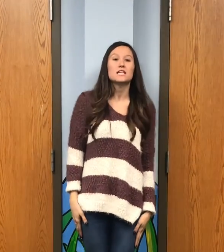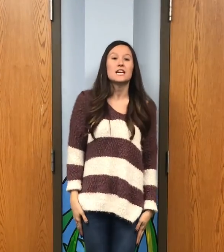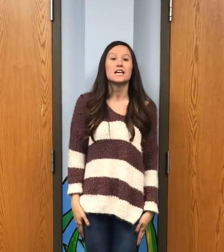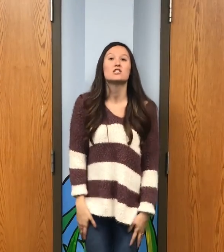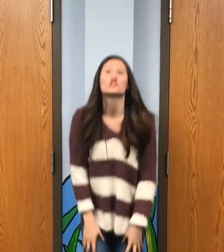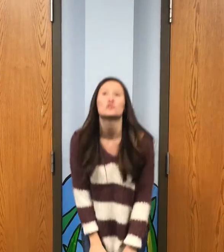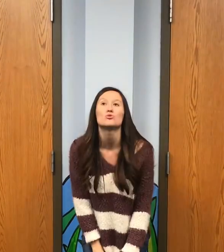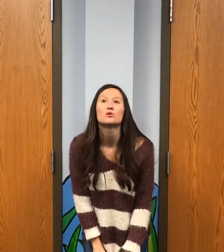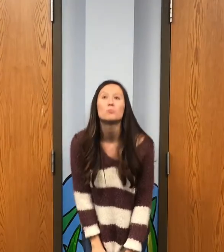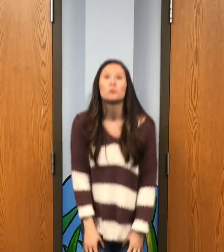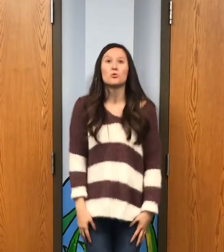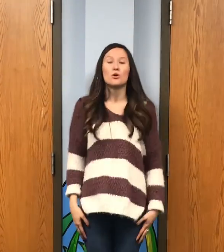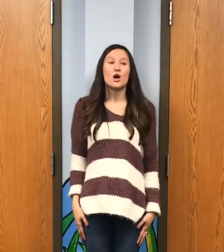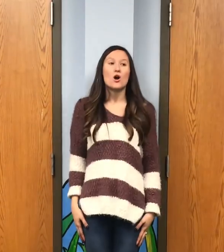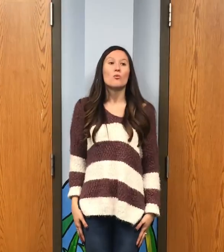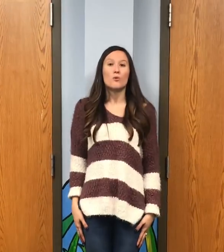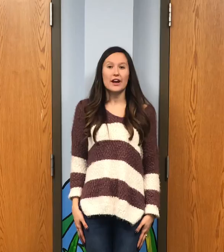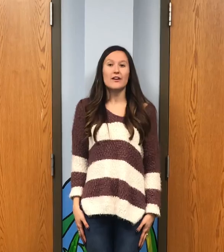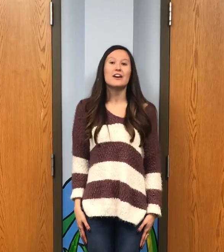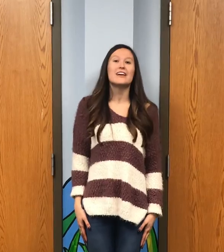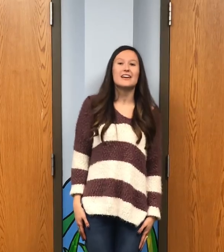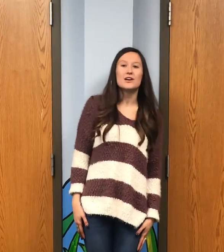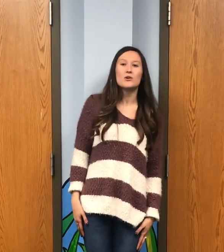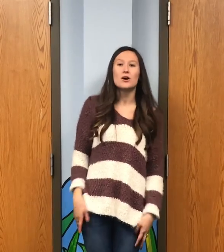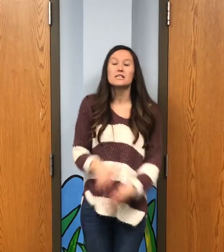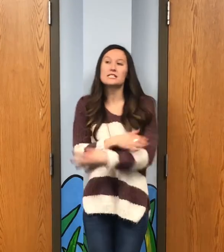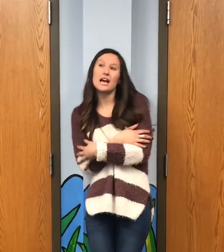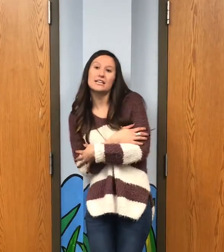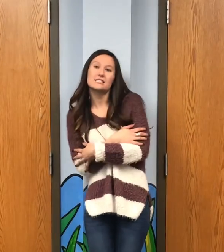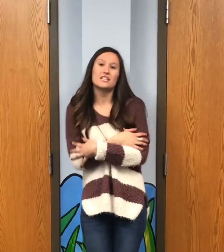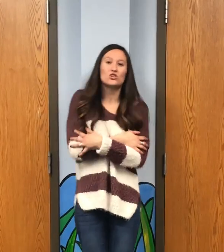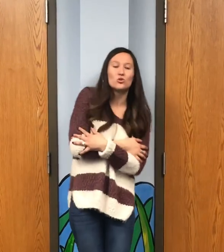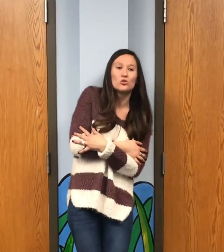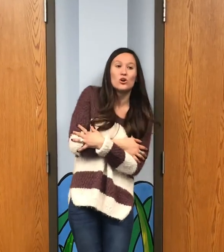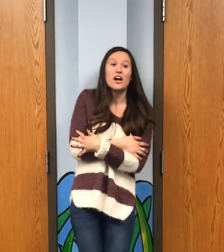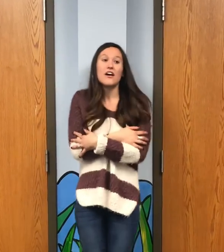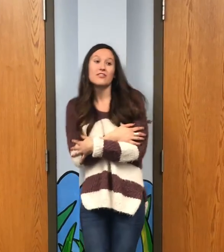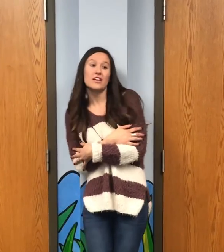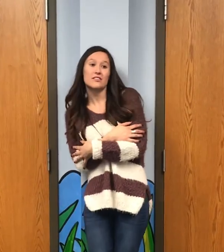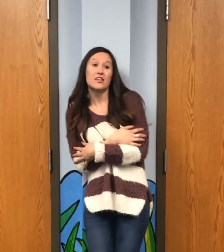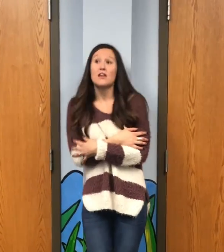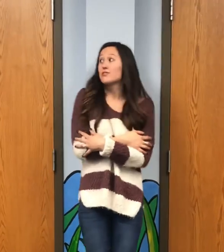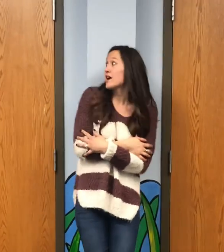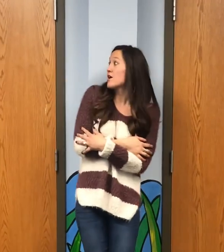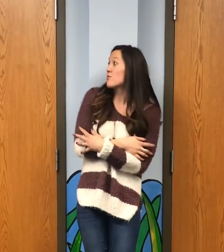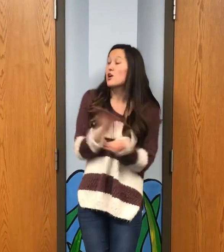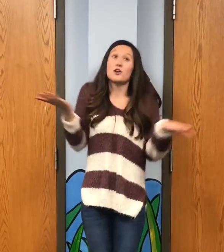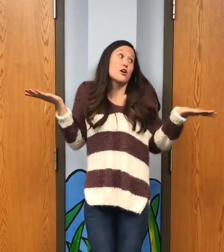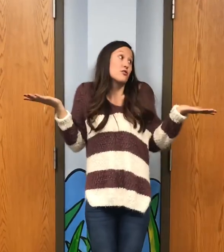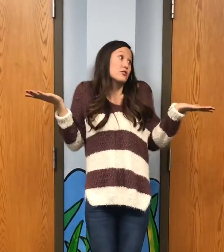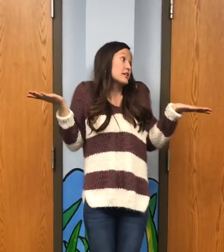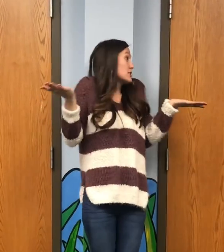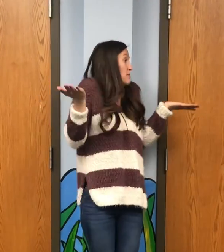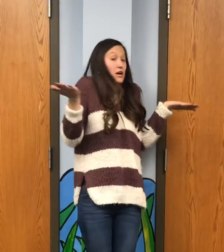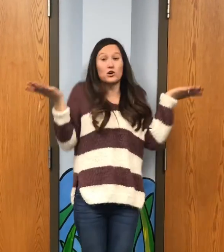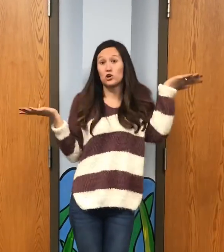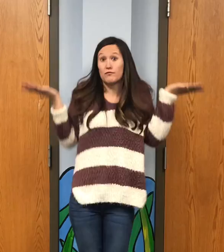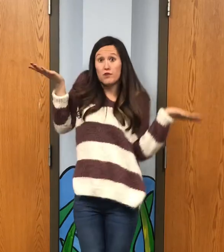into the pool Where it was nice and cool Then there were no beans, freckles, and